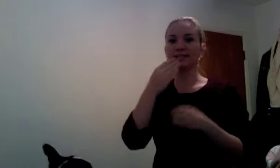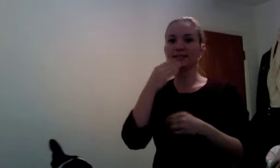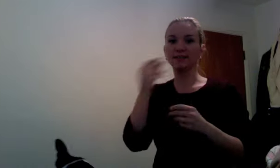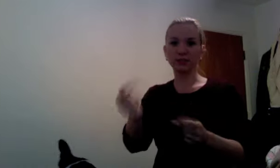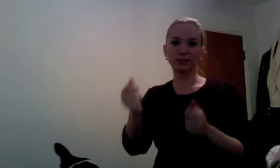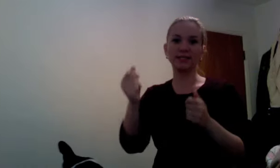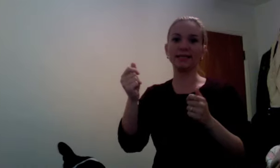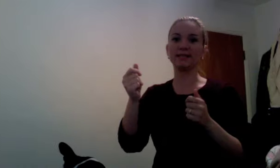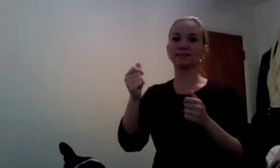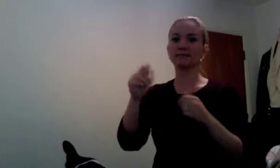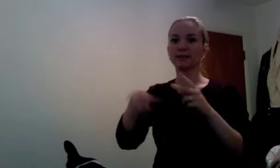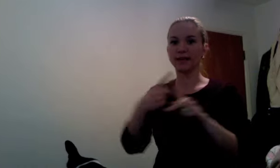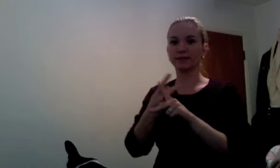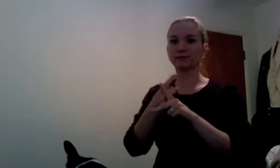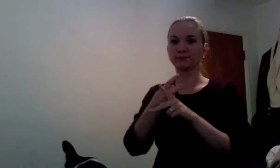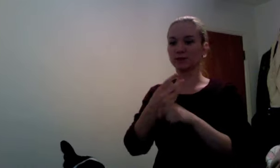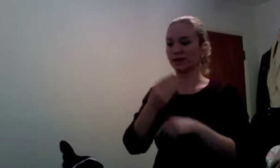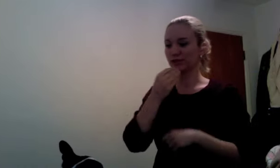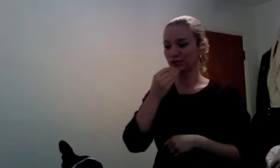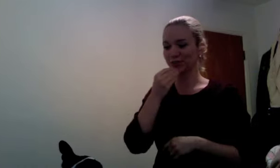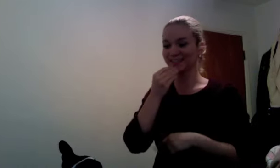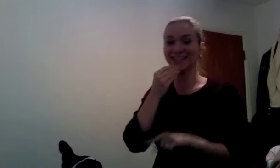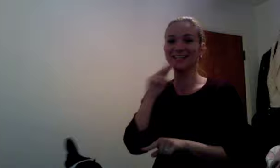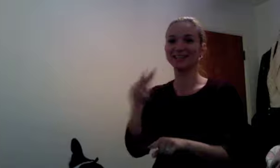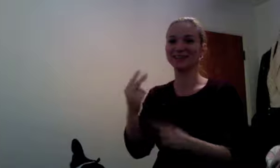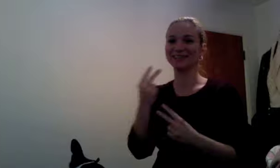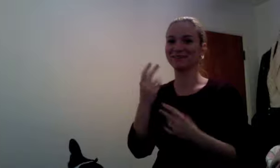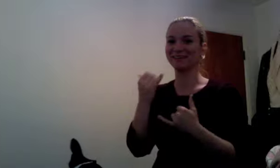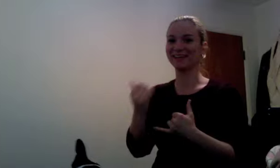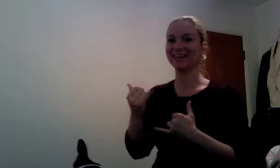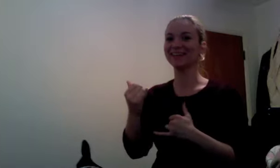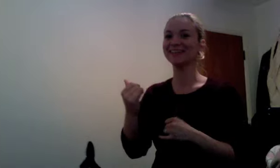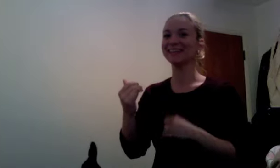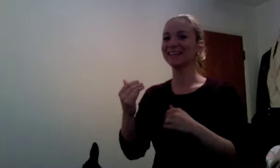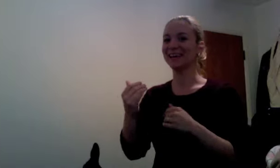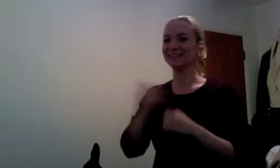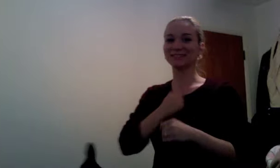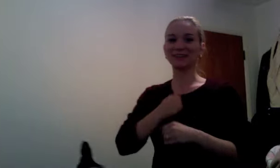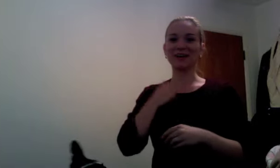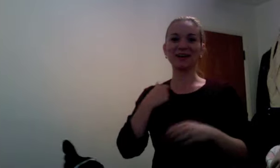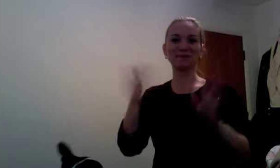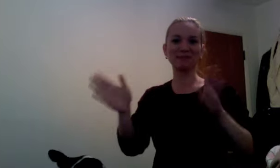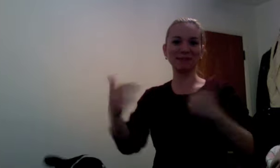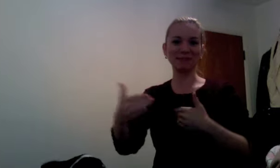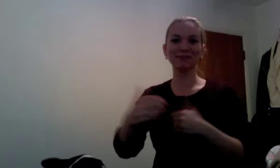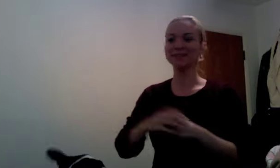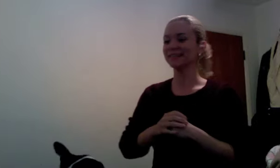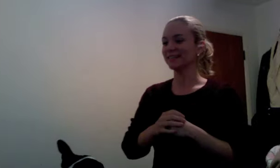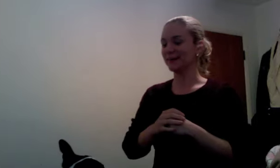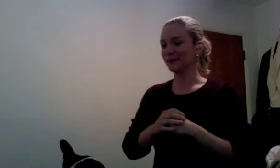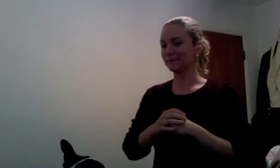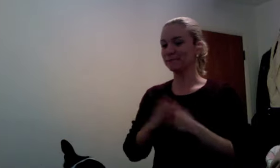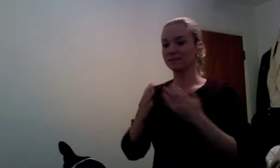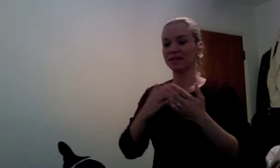easy to eat kind of trees. He's watching me right now. Sorry, I'm in the bedroom.